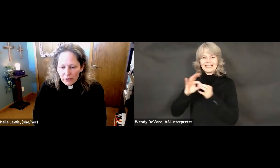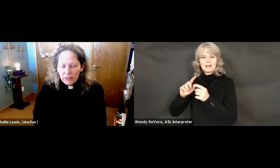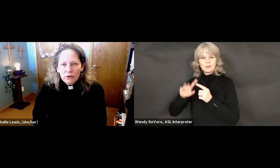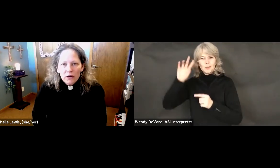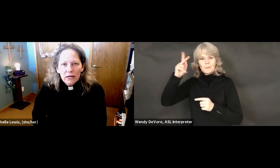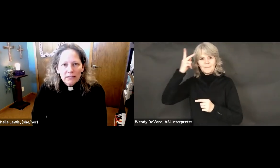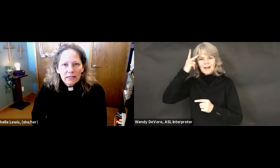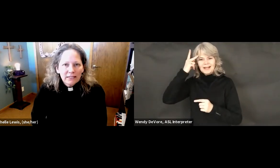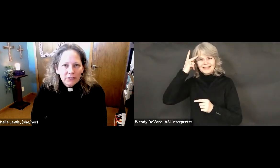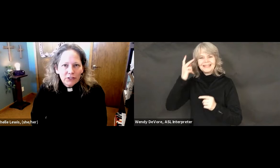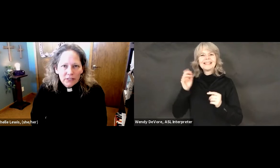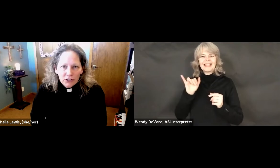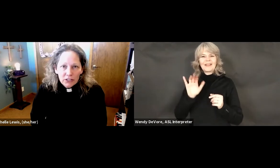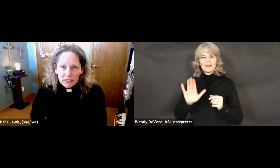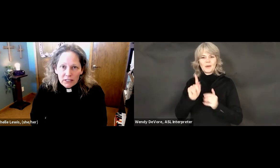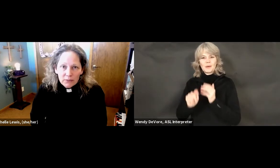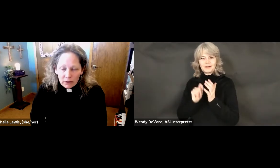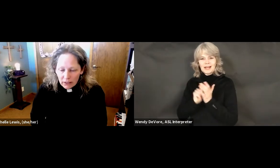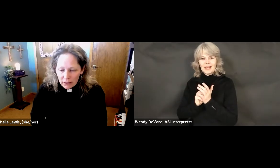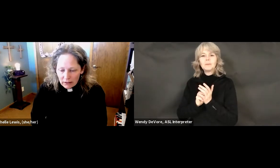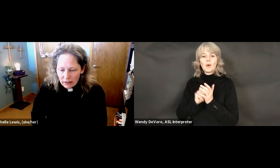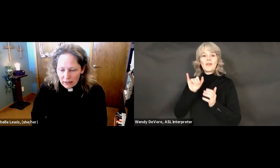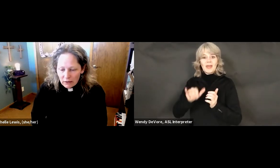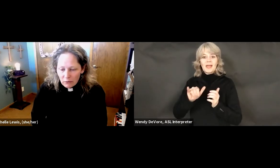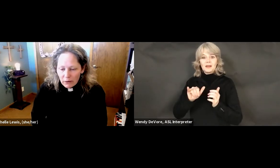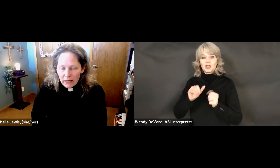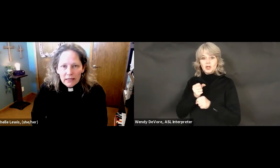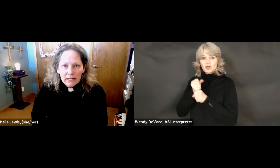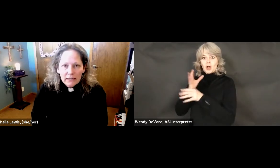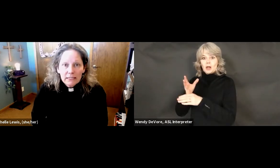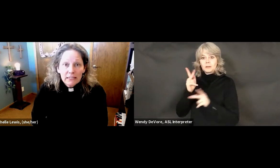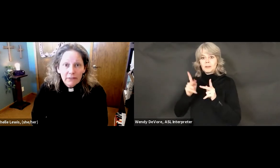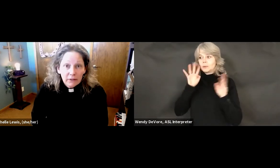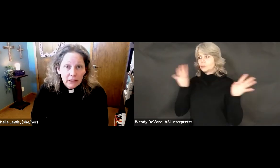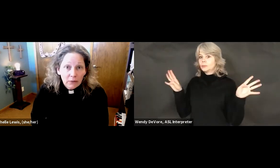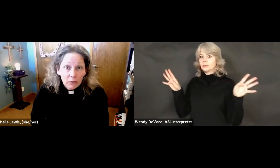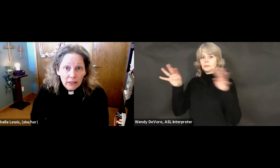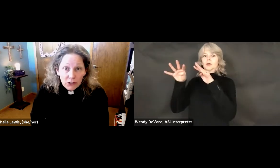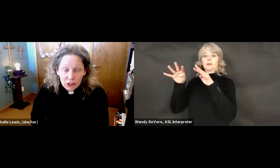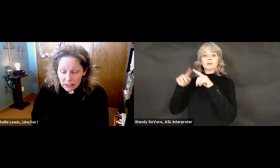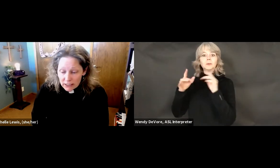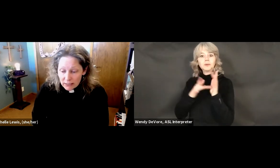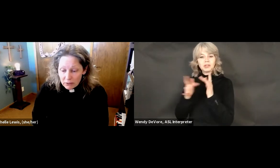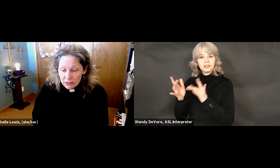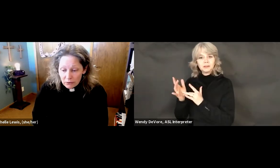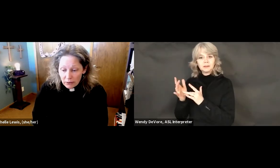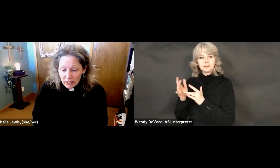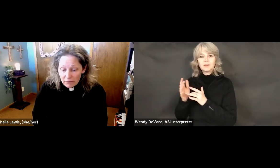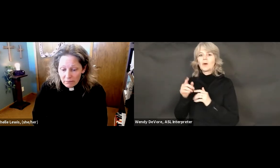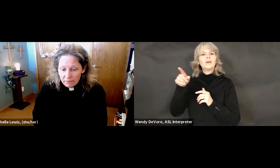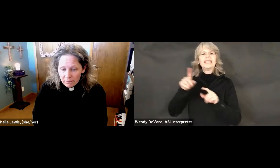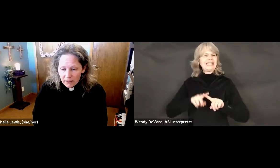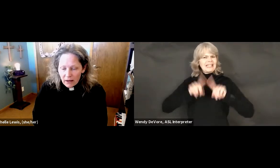So it draws attention to Jesus, really, in a way that is different than what Jesus has been